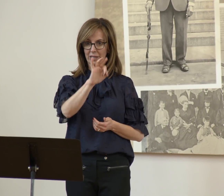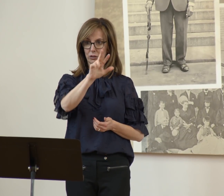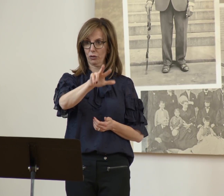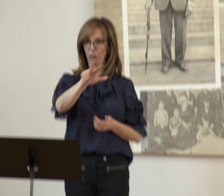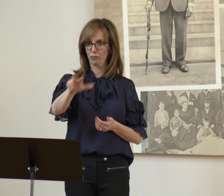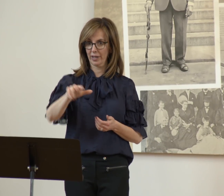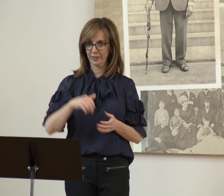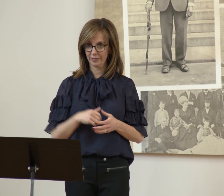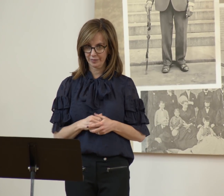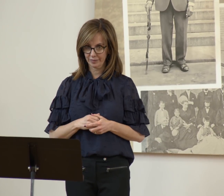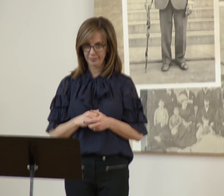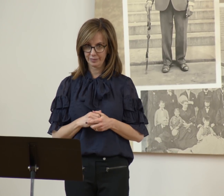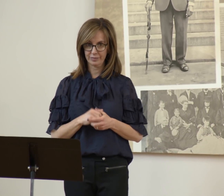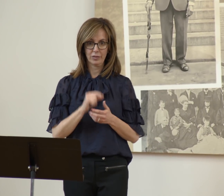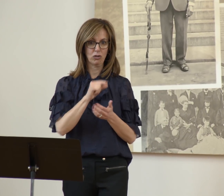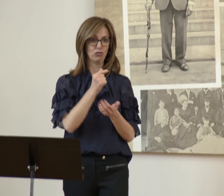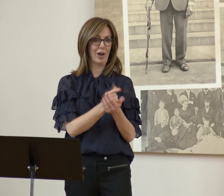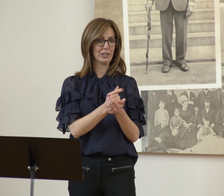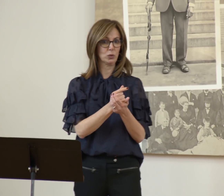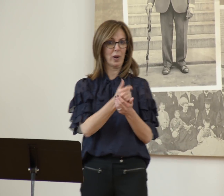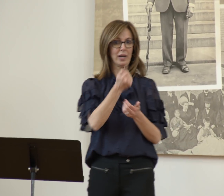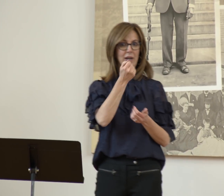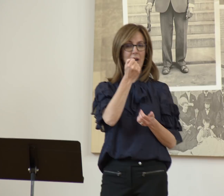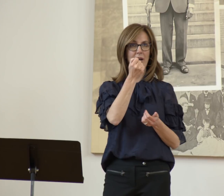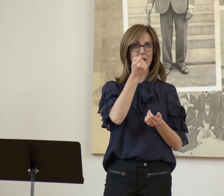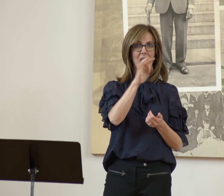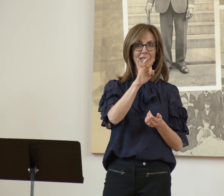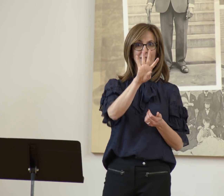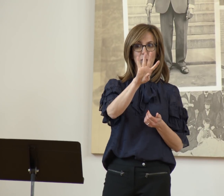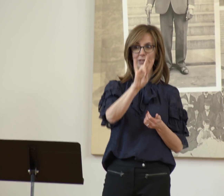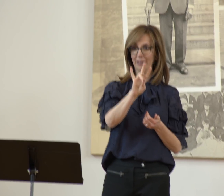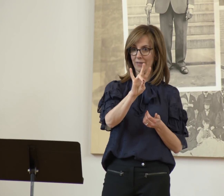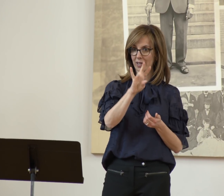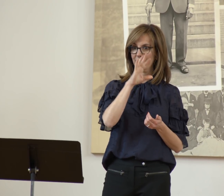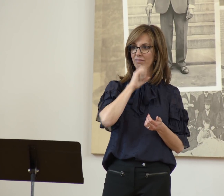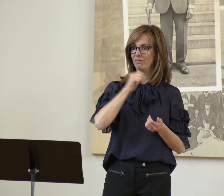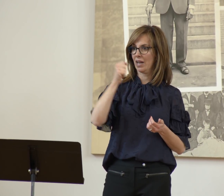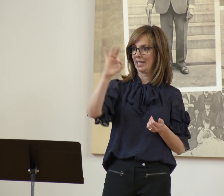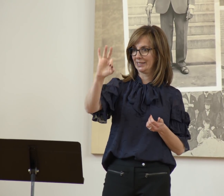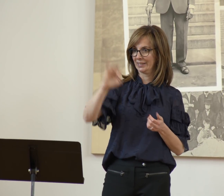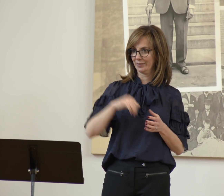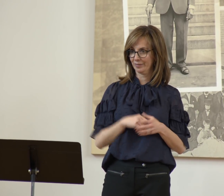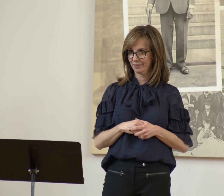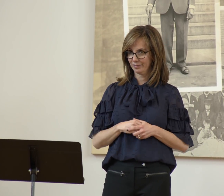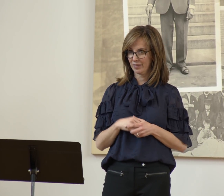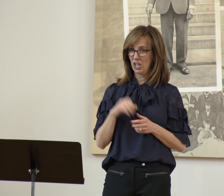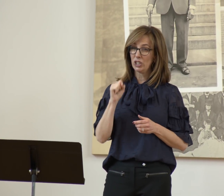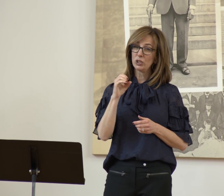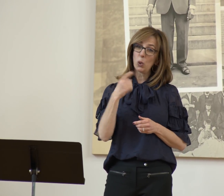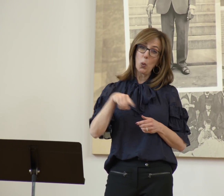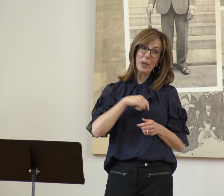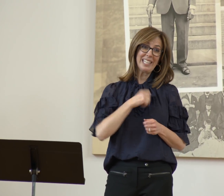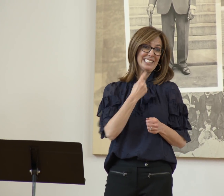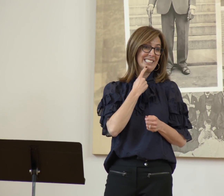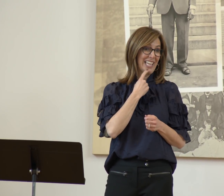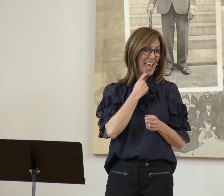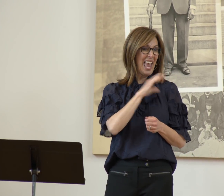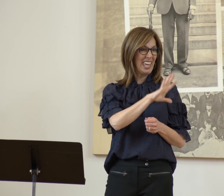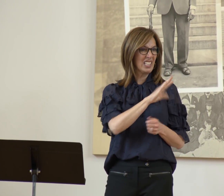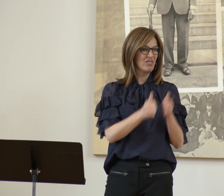He came to the school in 1933 at the age of 4, graduated in 1947 at the age of 19.